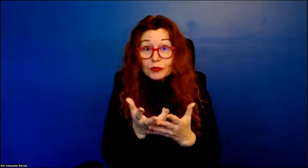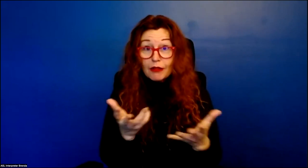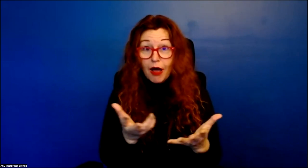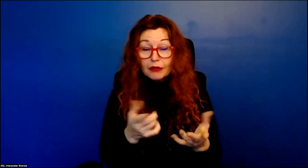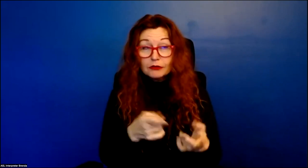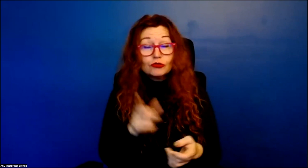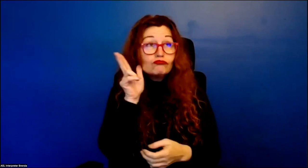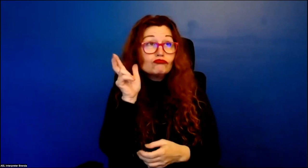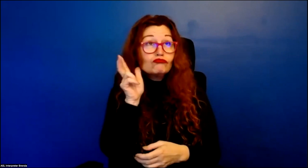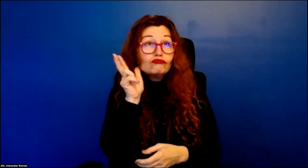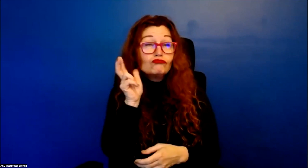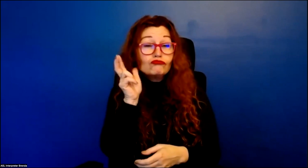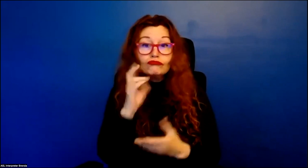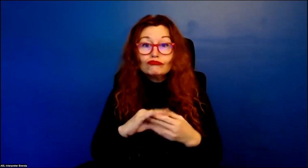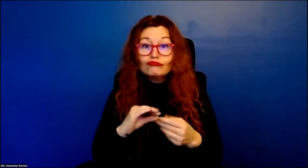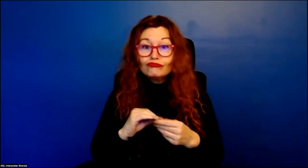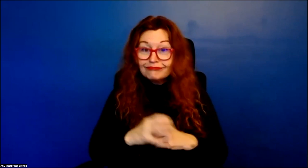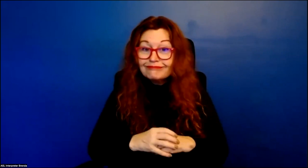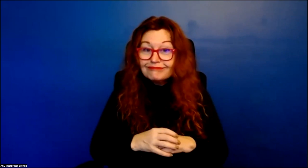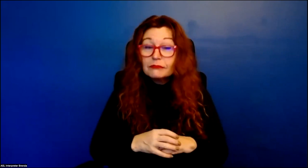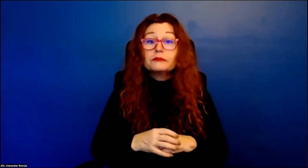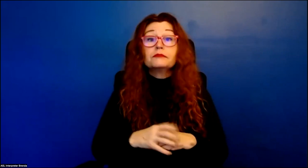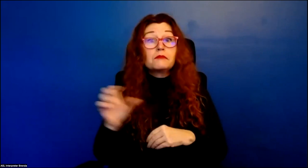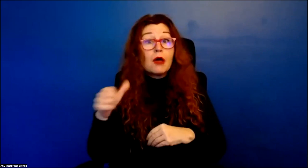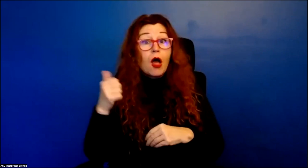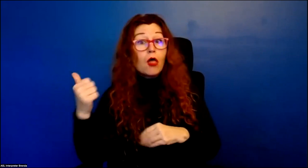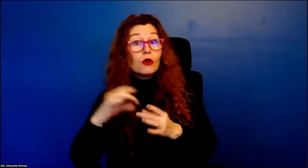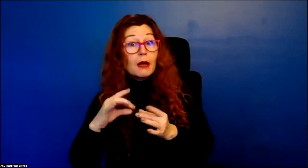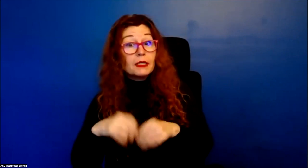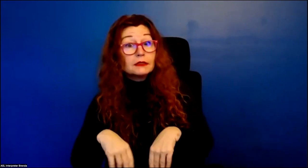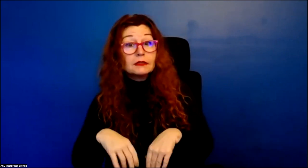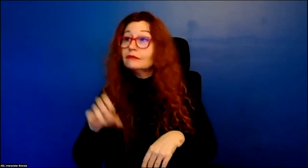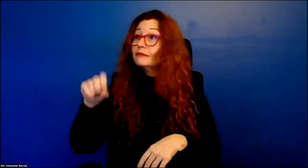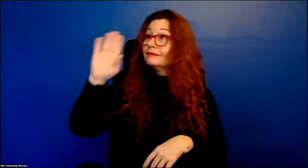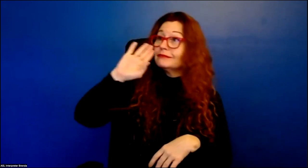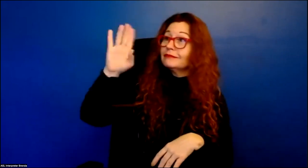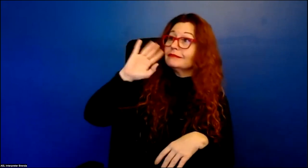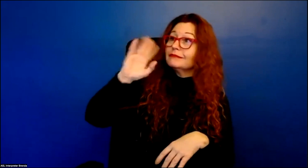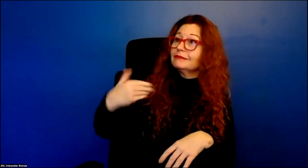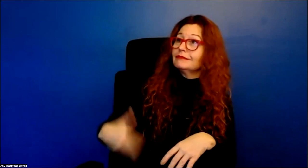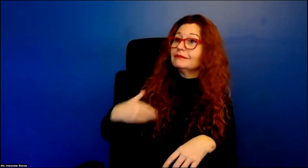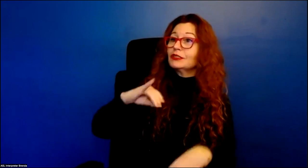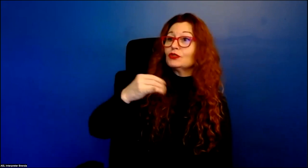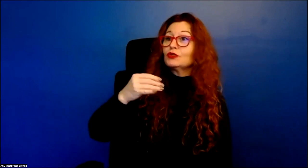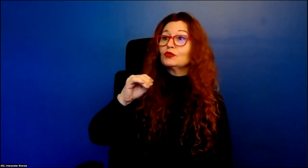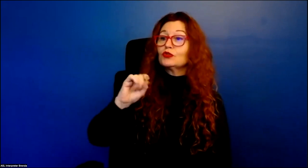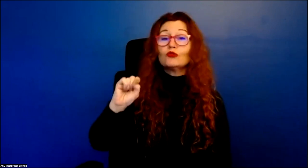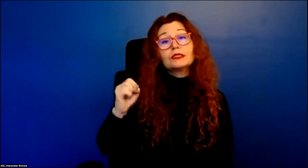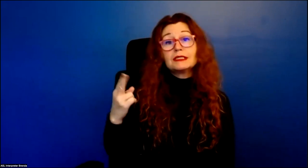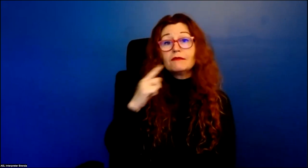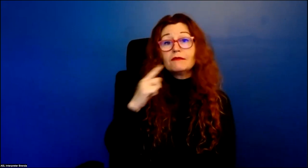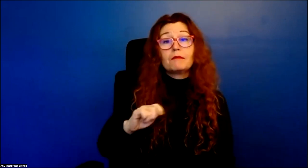to chime in? Yeah, this is Joseph. I am Afro-Latino wearing a black shirt, black